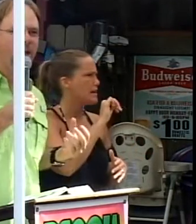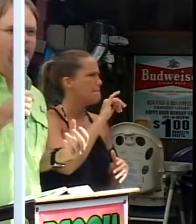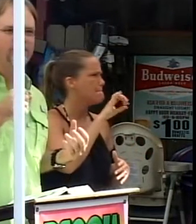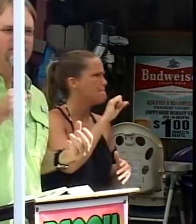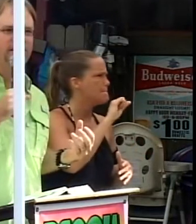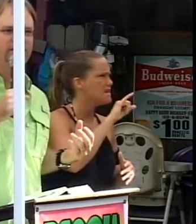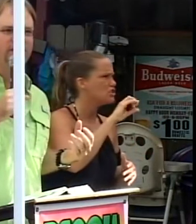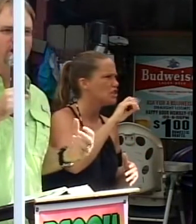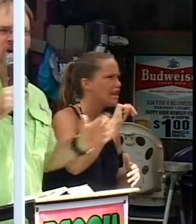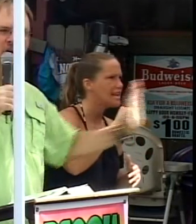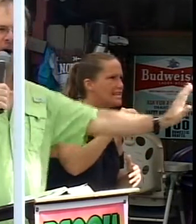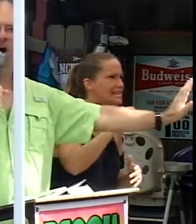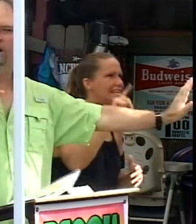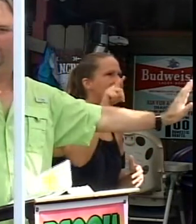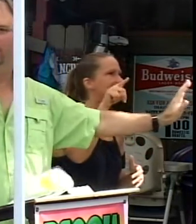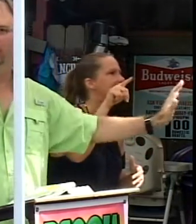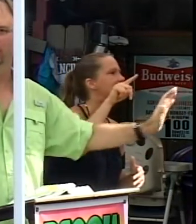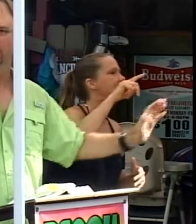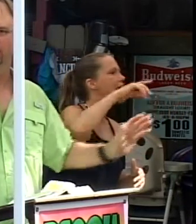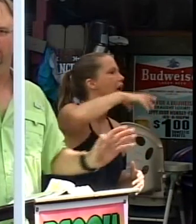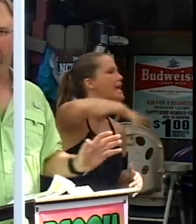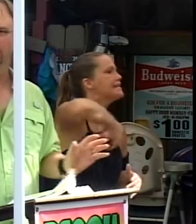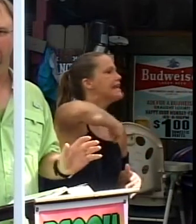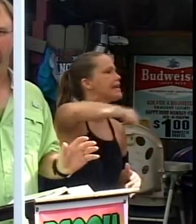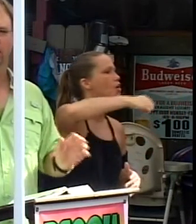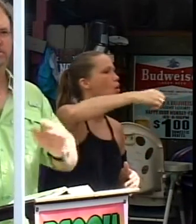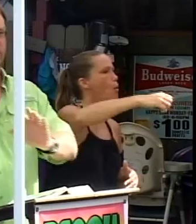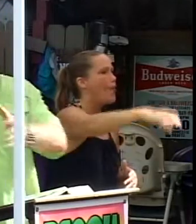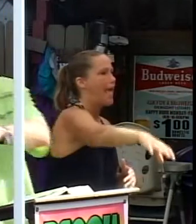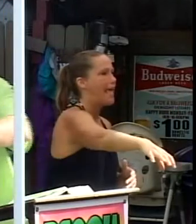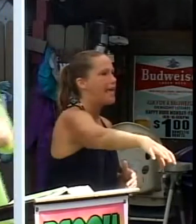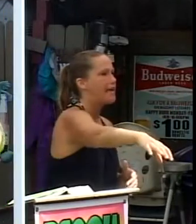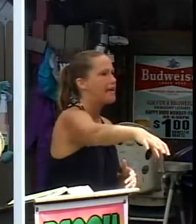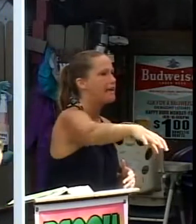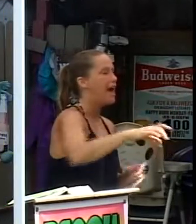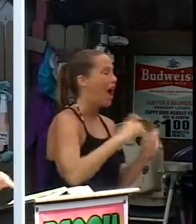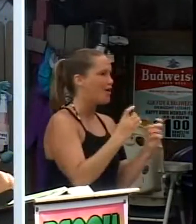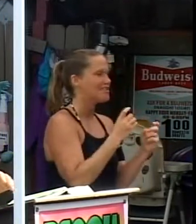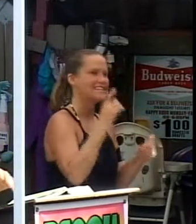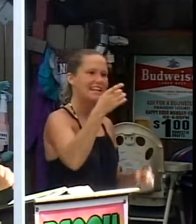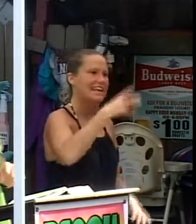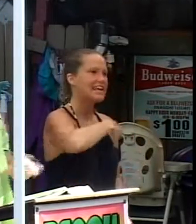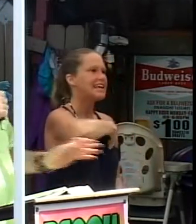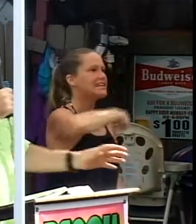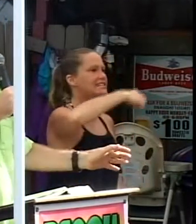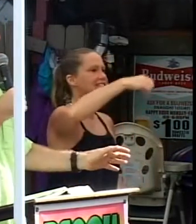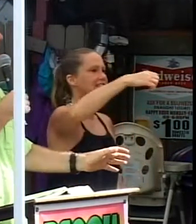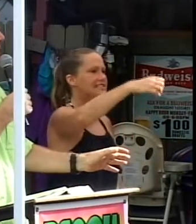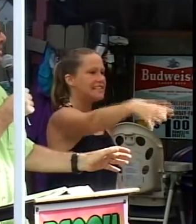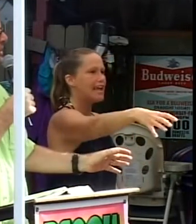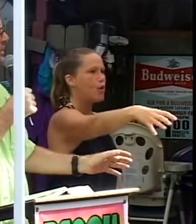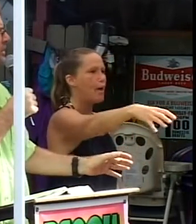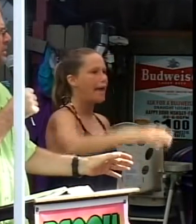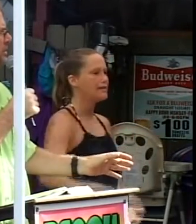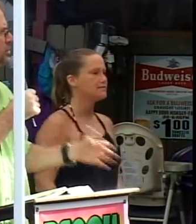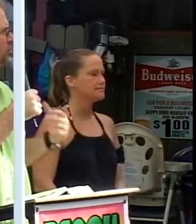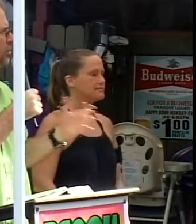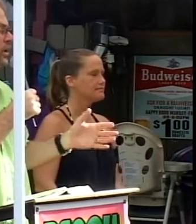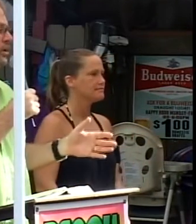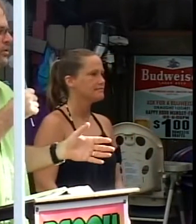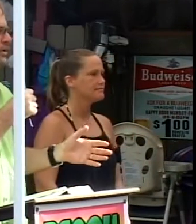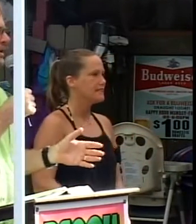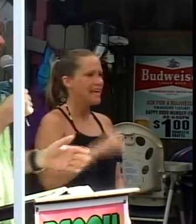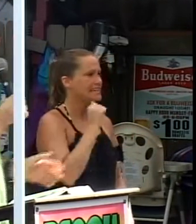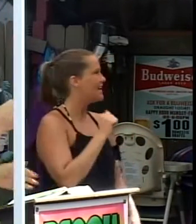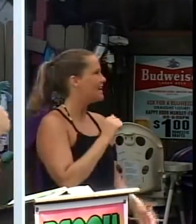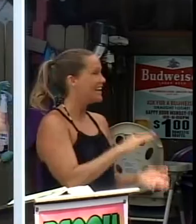away our sins. Gone. Doesn't just whitewash them. put them in a closet. And this is what